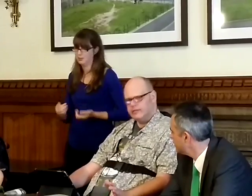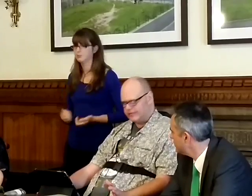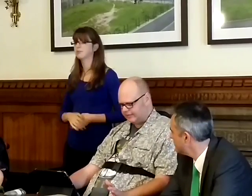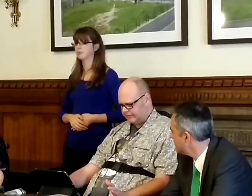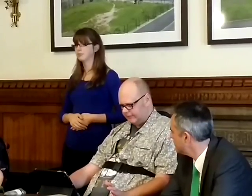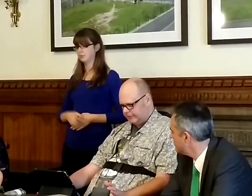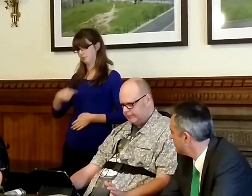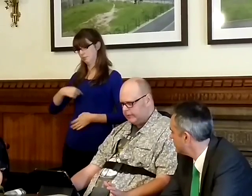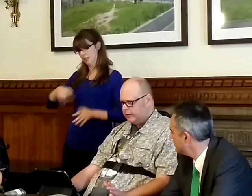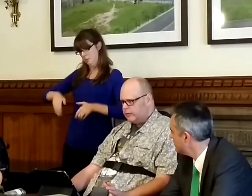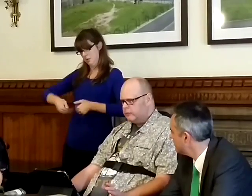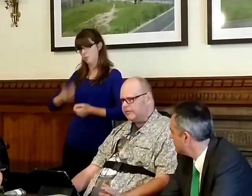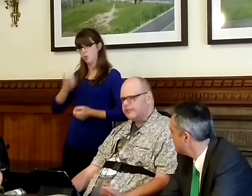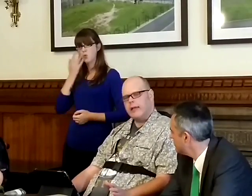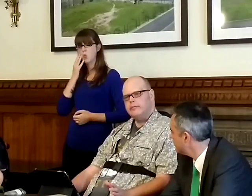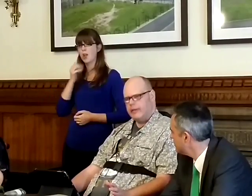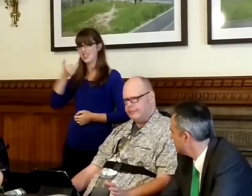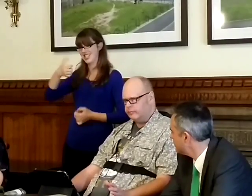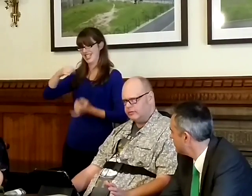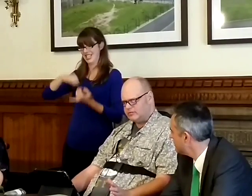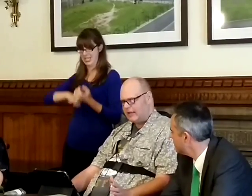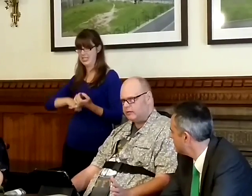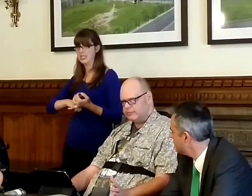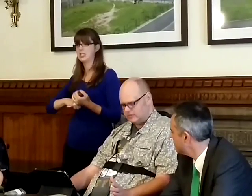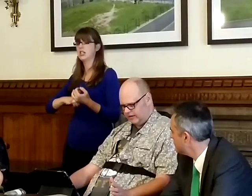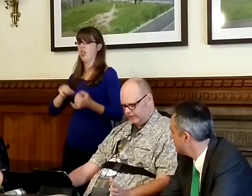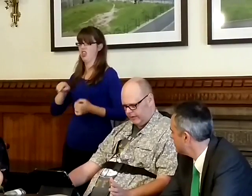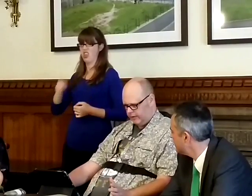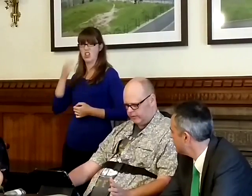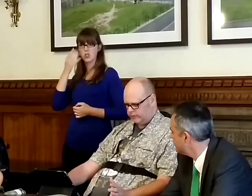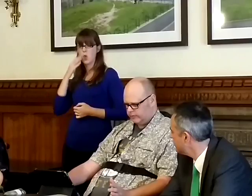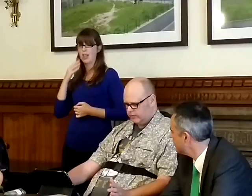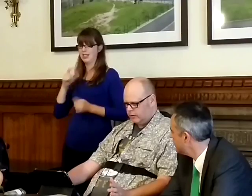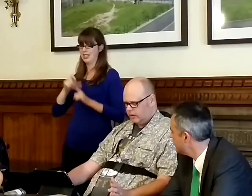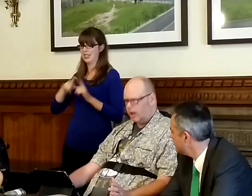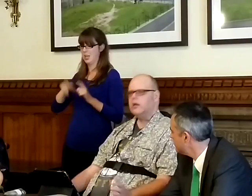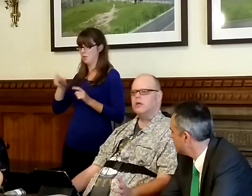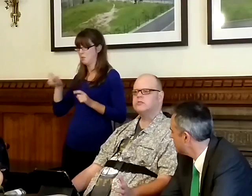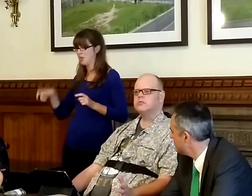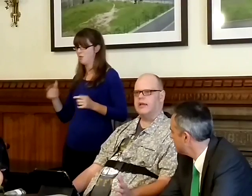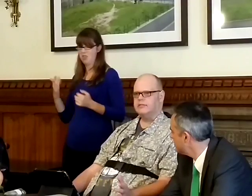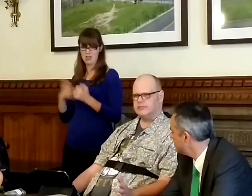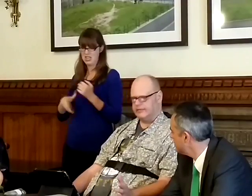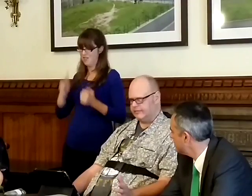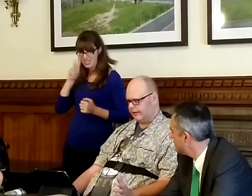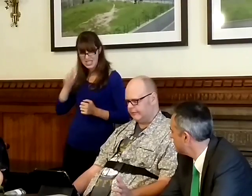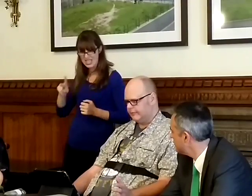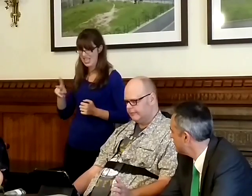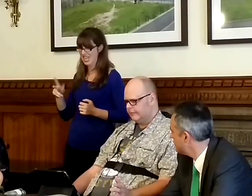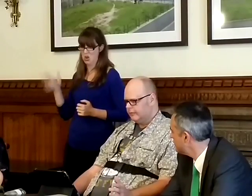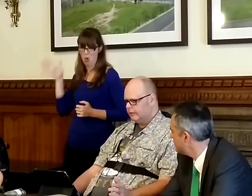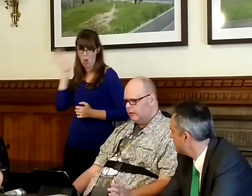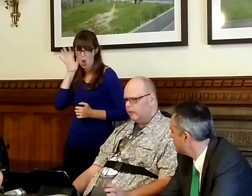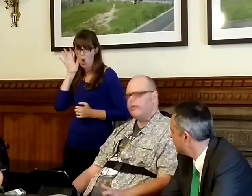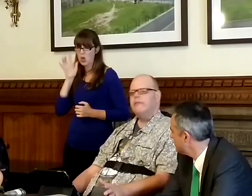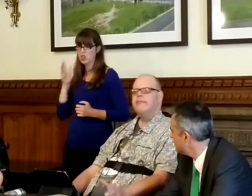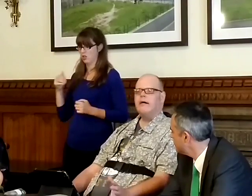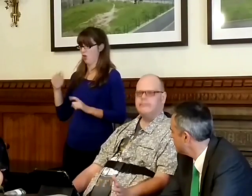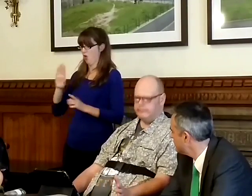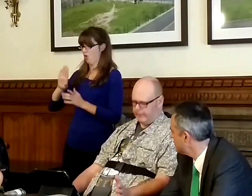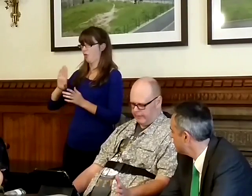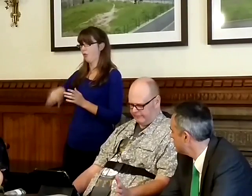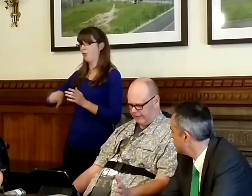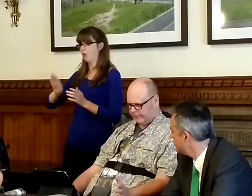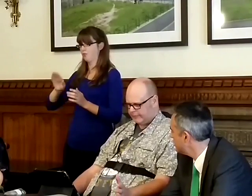Sure. I was born in the 60s when disabled people were seldom seen or heard, and a lot's changed since then.